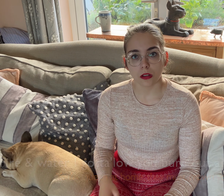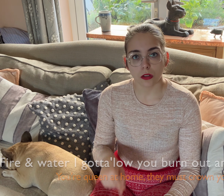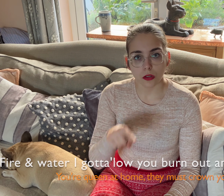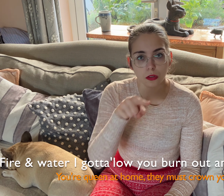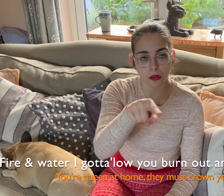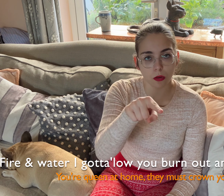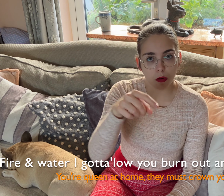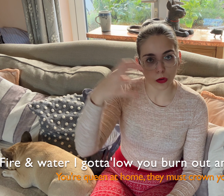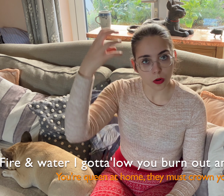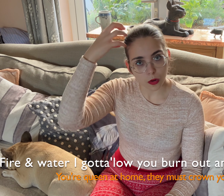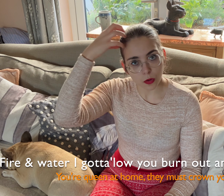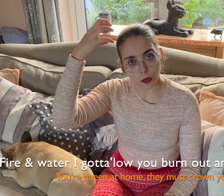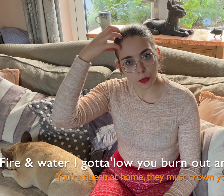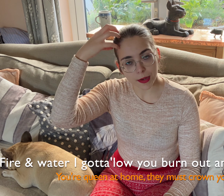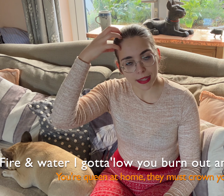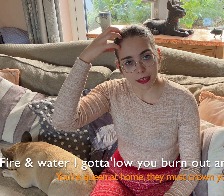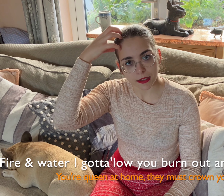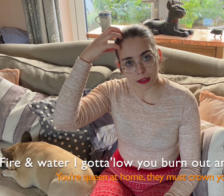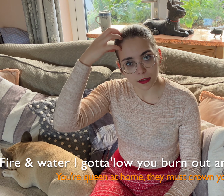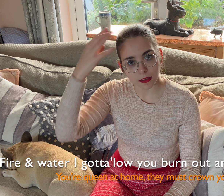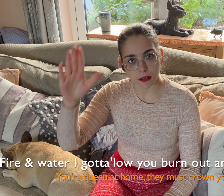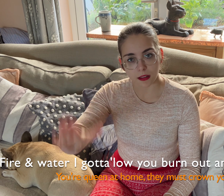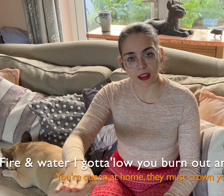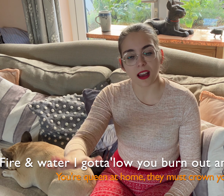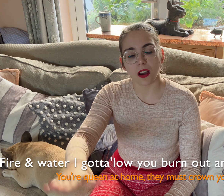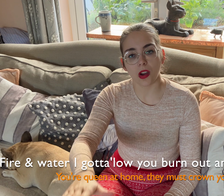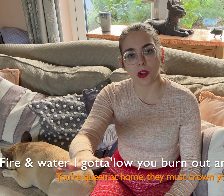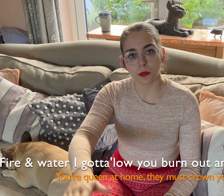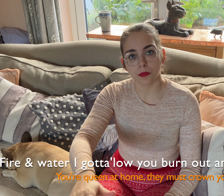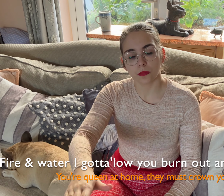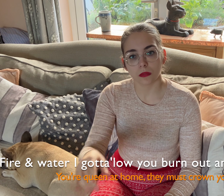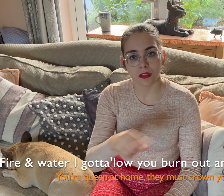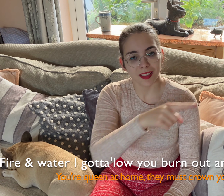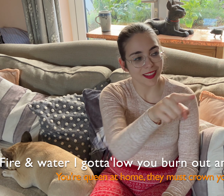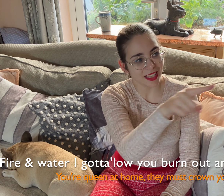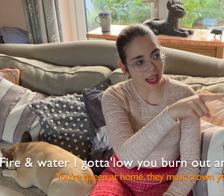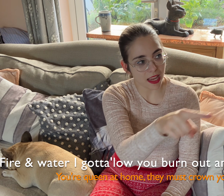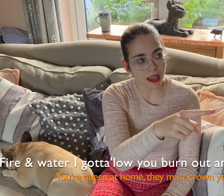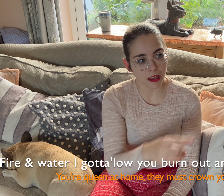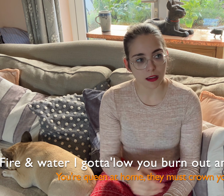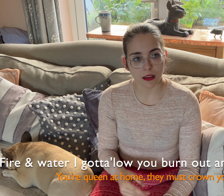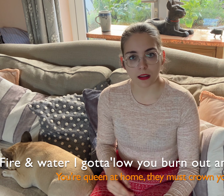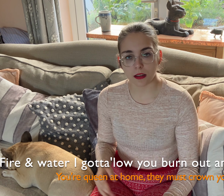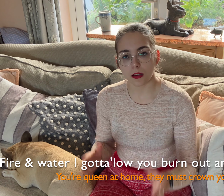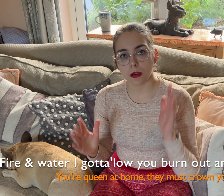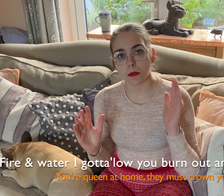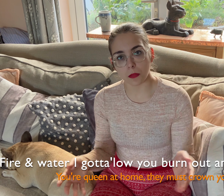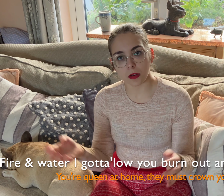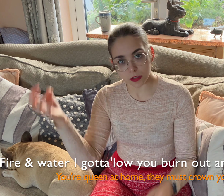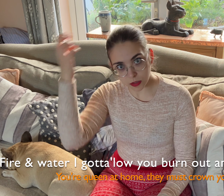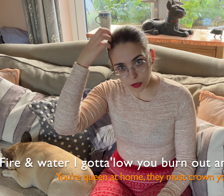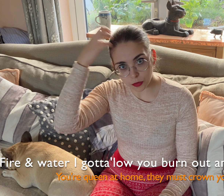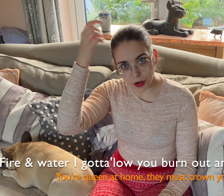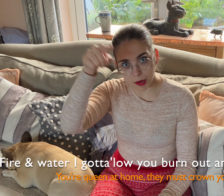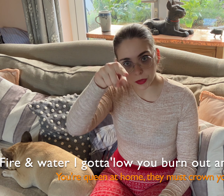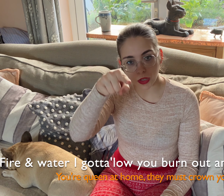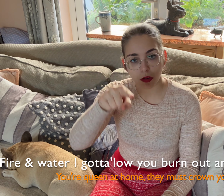You're queen at home. They must crown you.